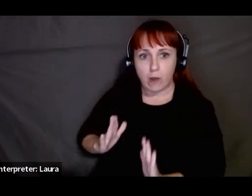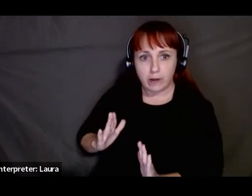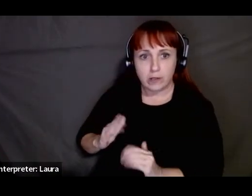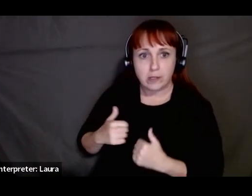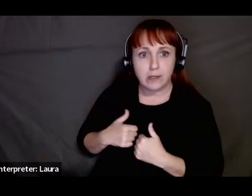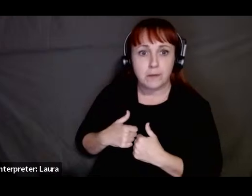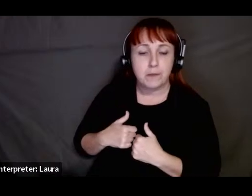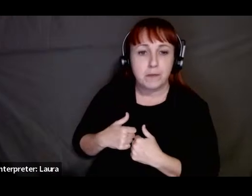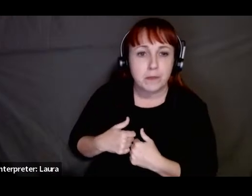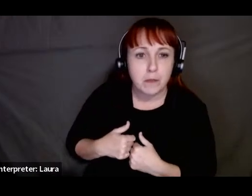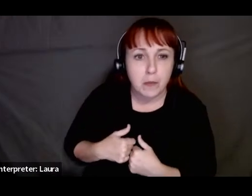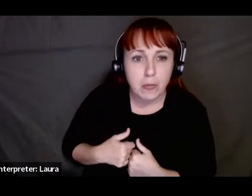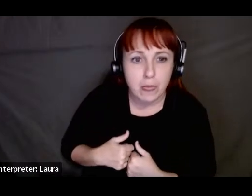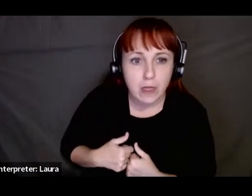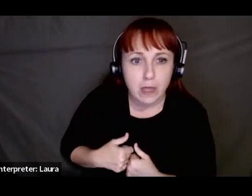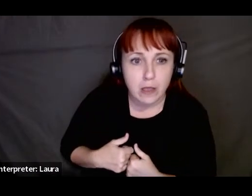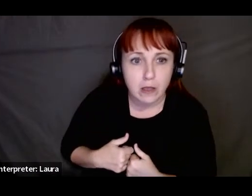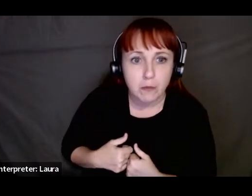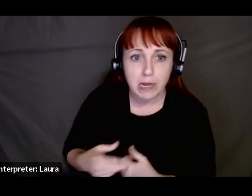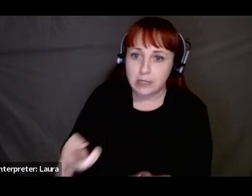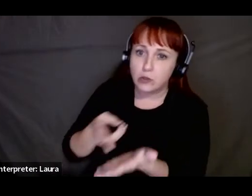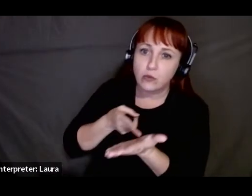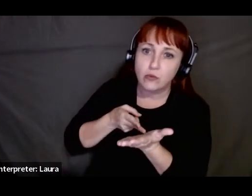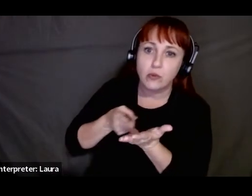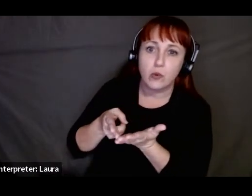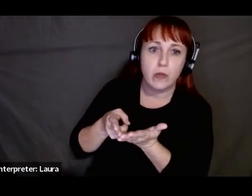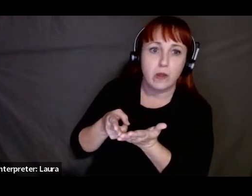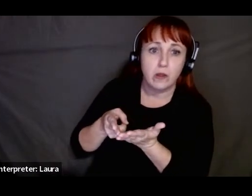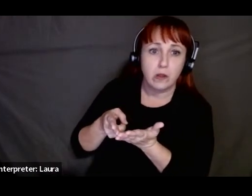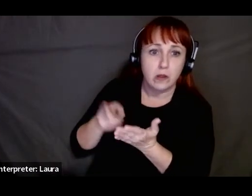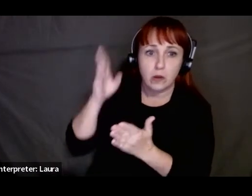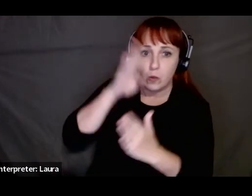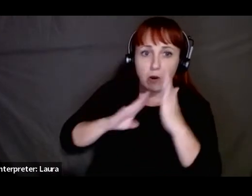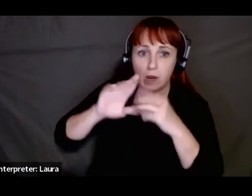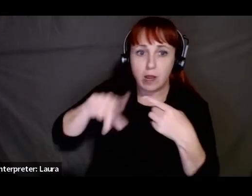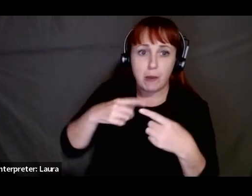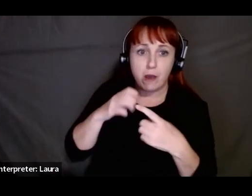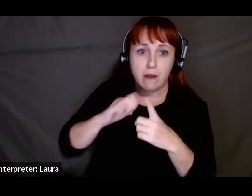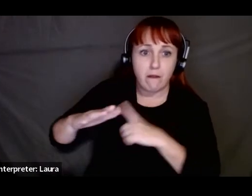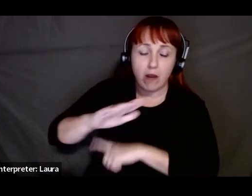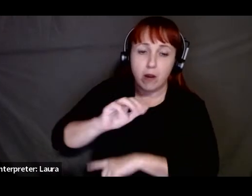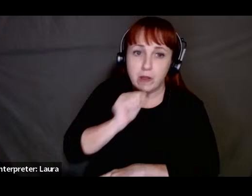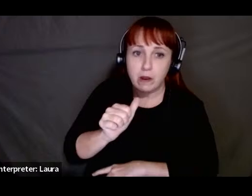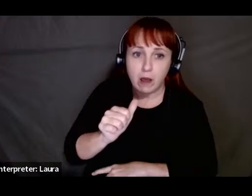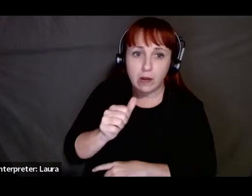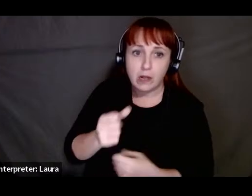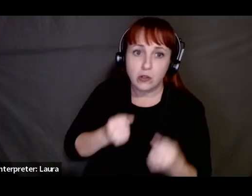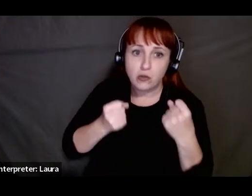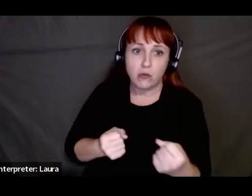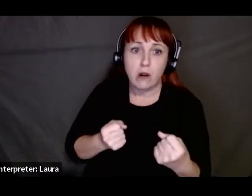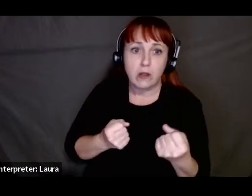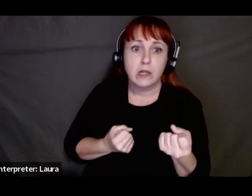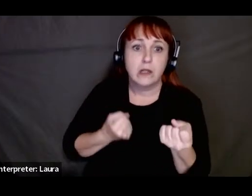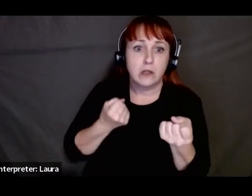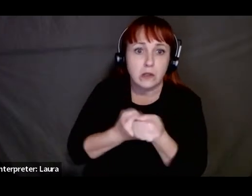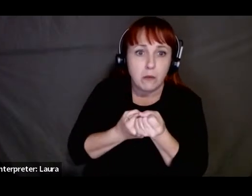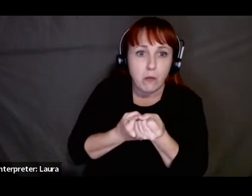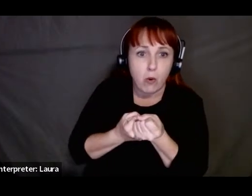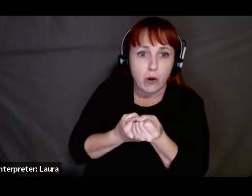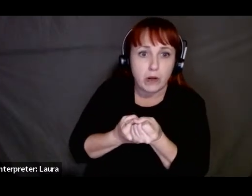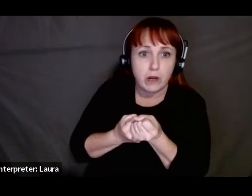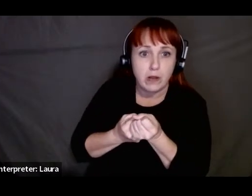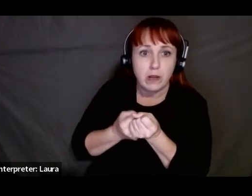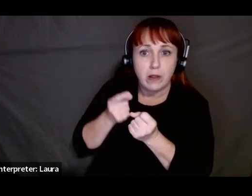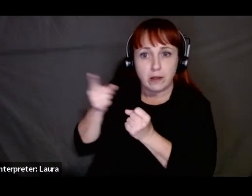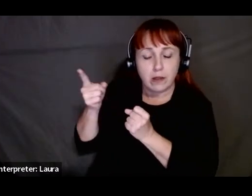fired, but that is the truth. And I strongly support MPP brought that up. You know, these are people that